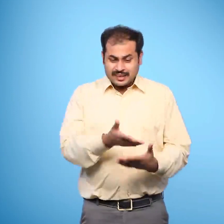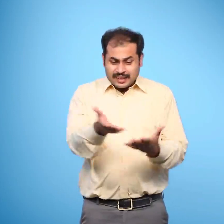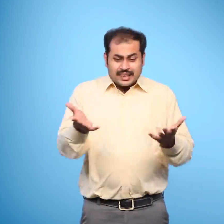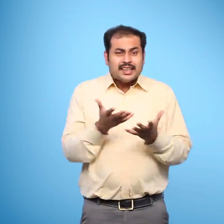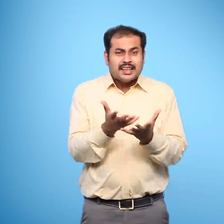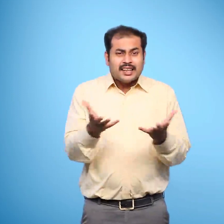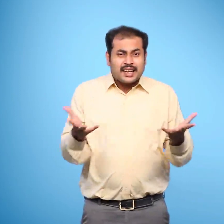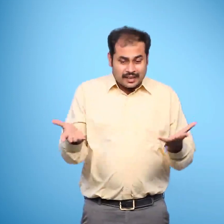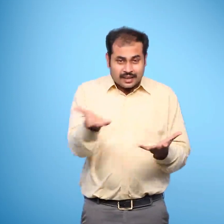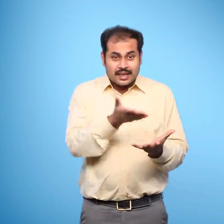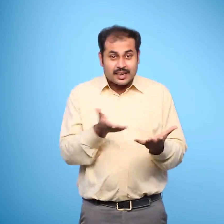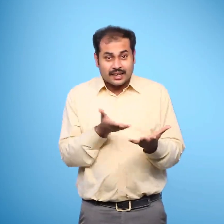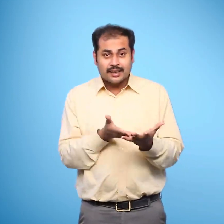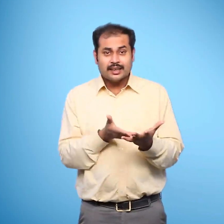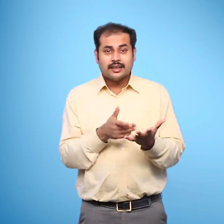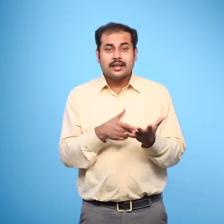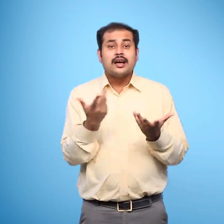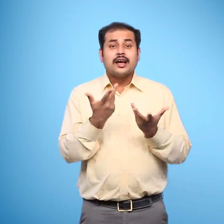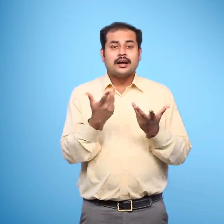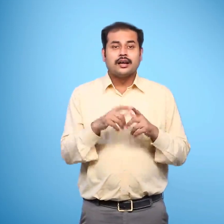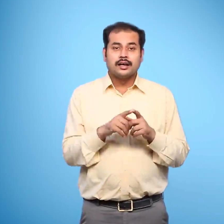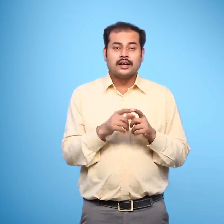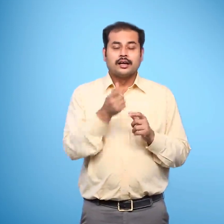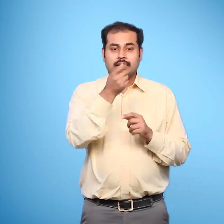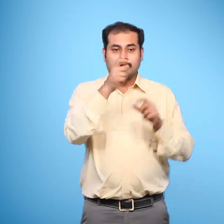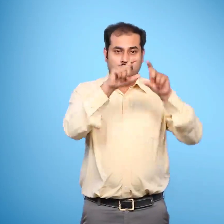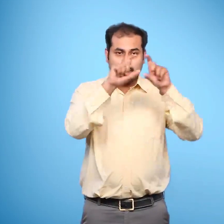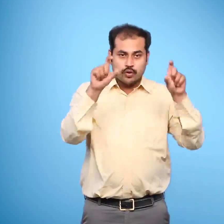Out of these, which two can they use to buy these things?